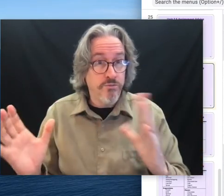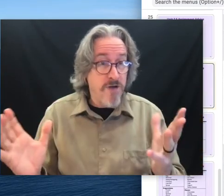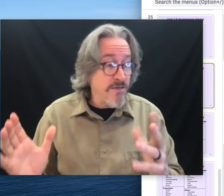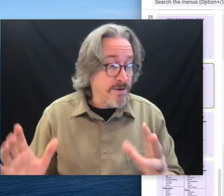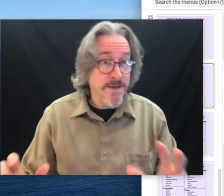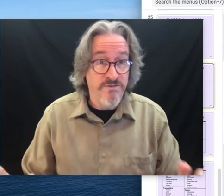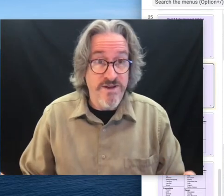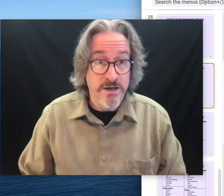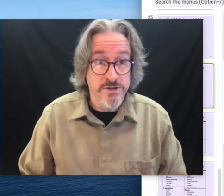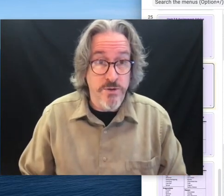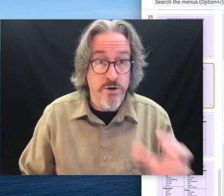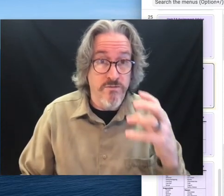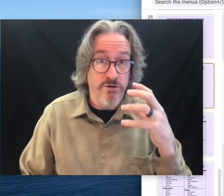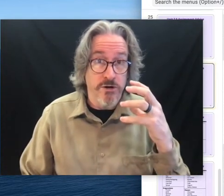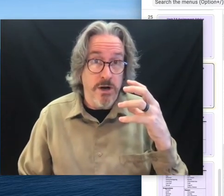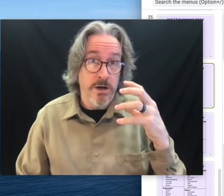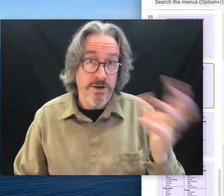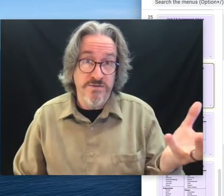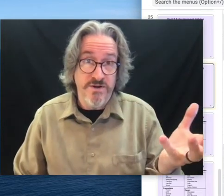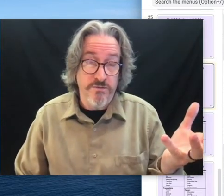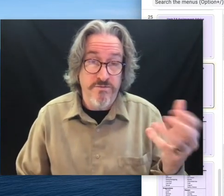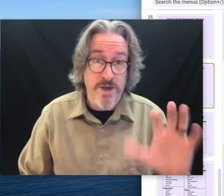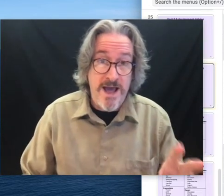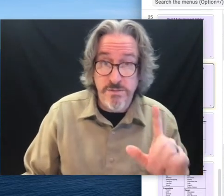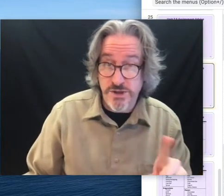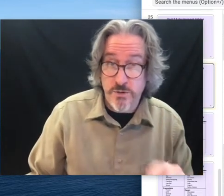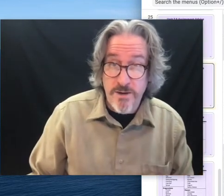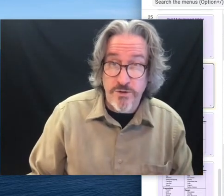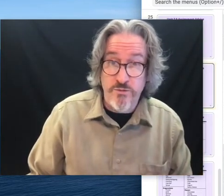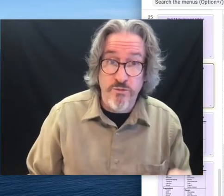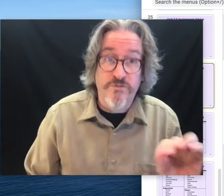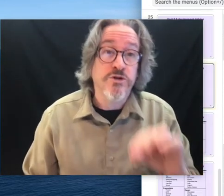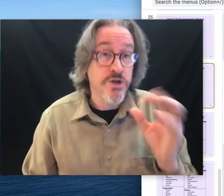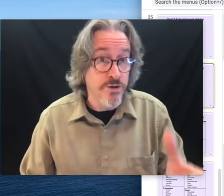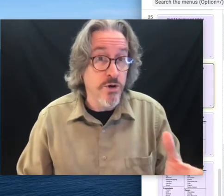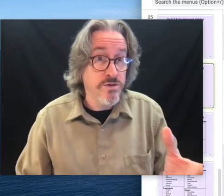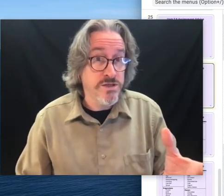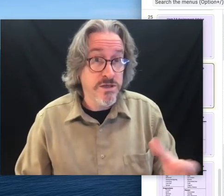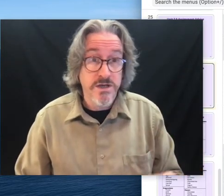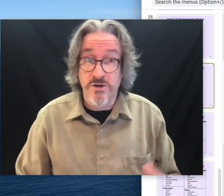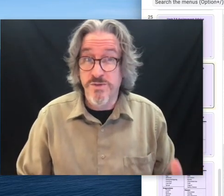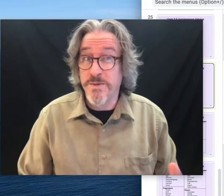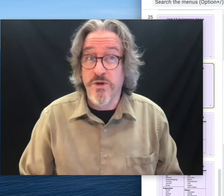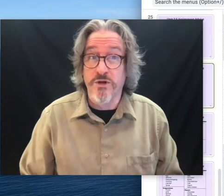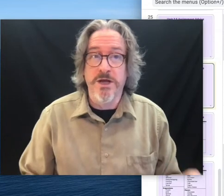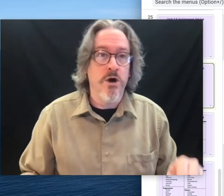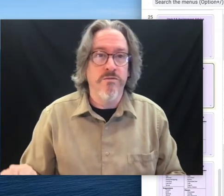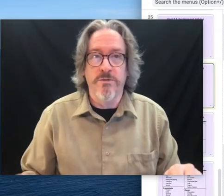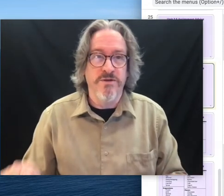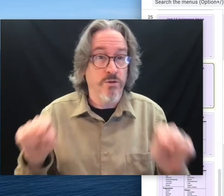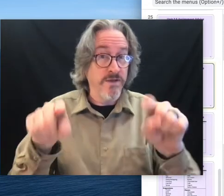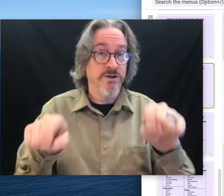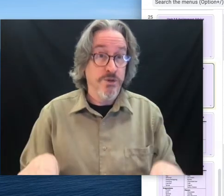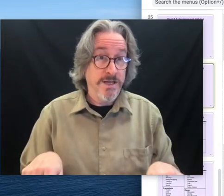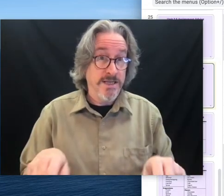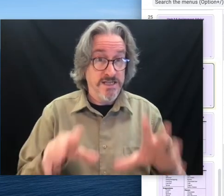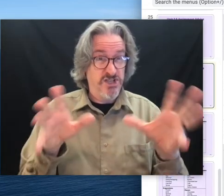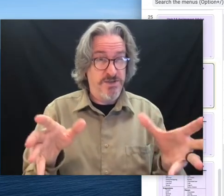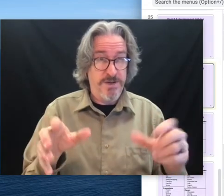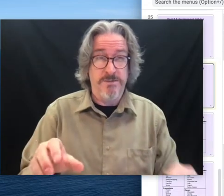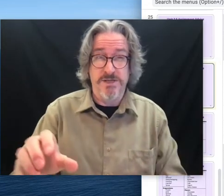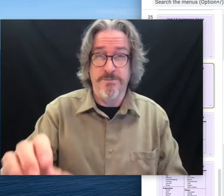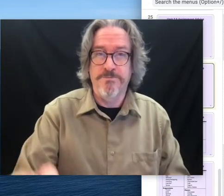2 rather in-depth videos going over a bunch of different vocab. So I would refer to those. Those would be worth looking over before even doing